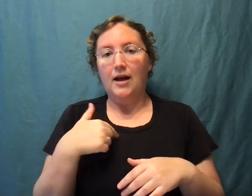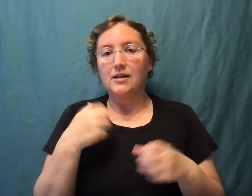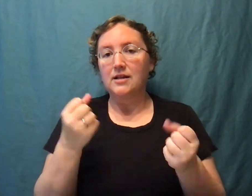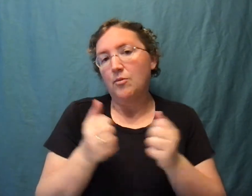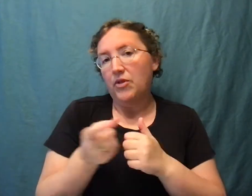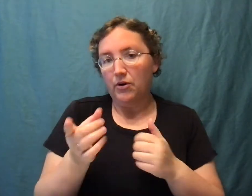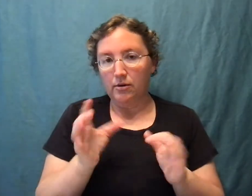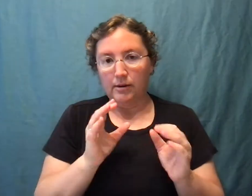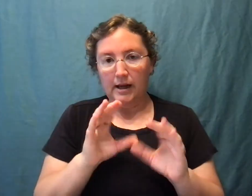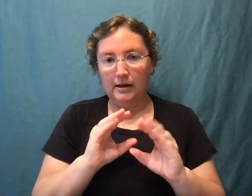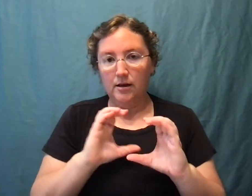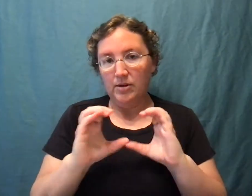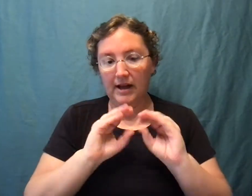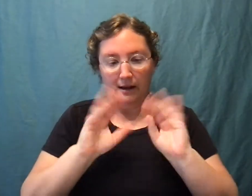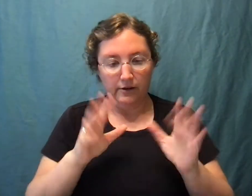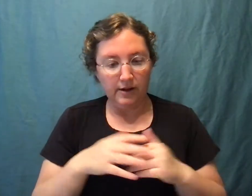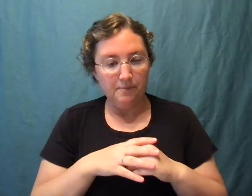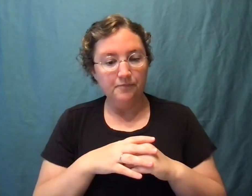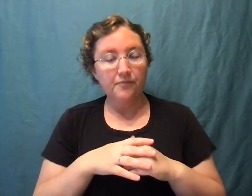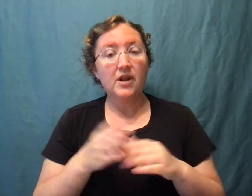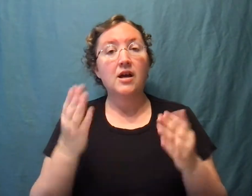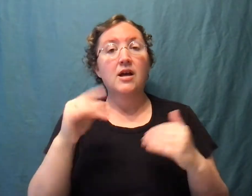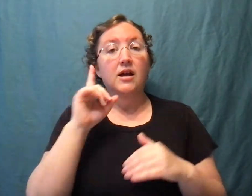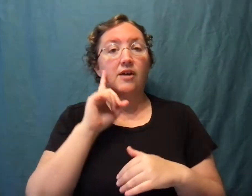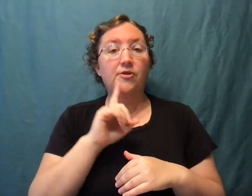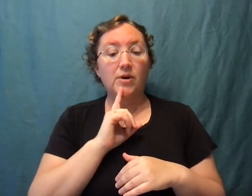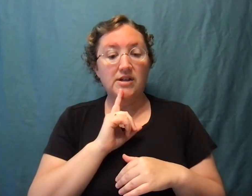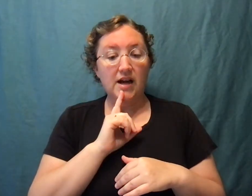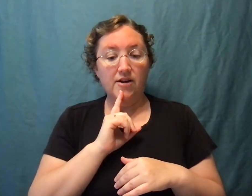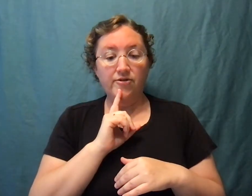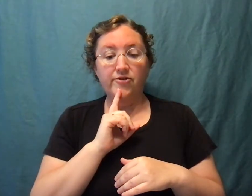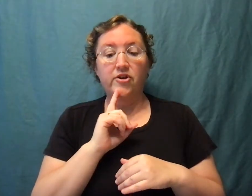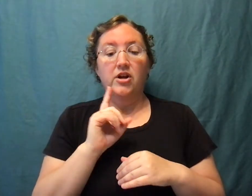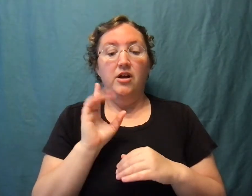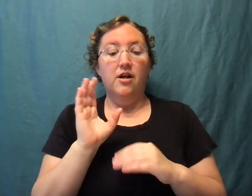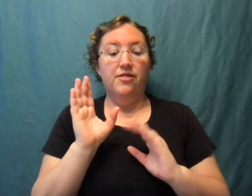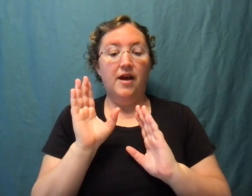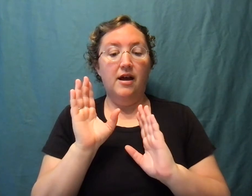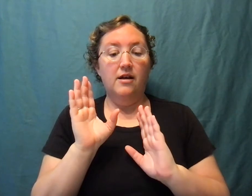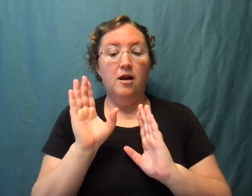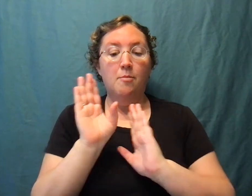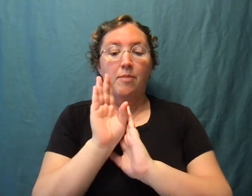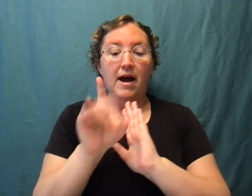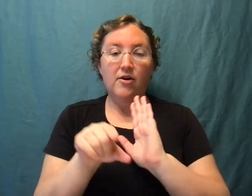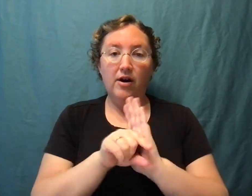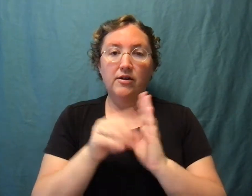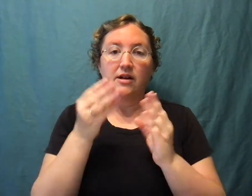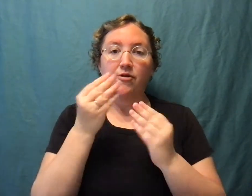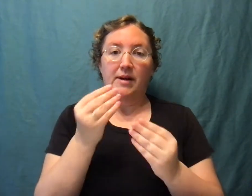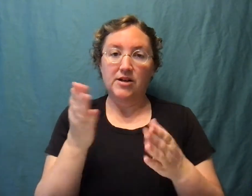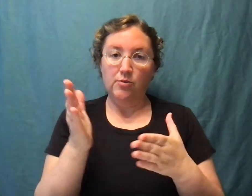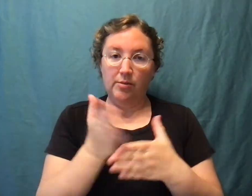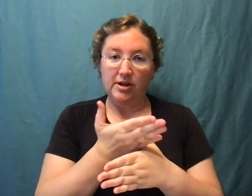sign with her and communicate clearly. If you are deaf, then background information will be